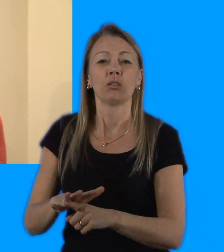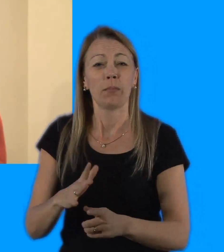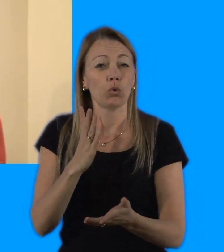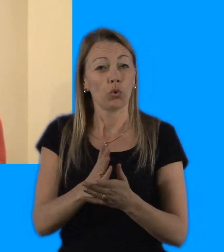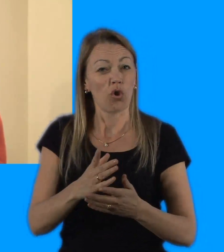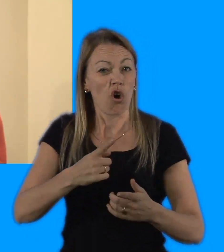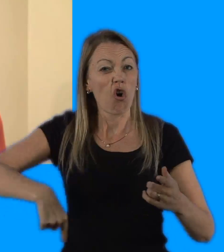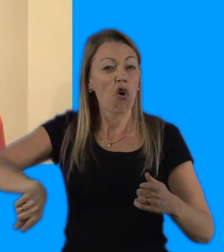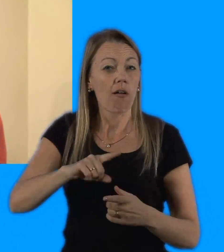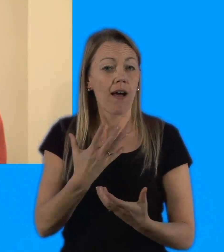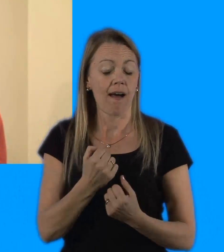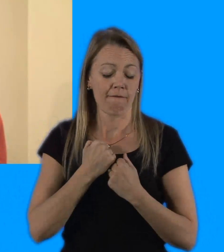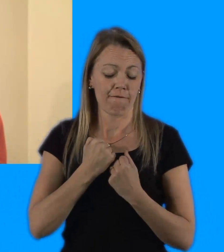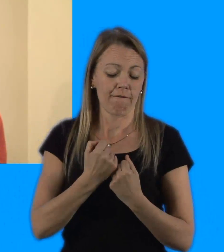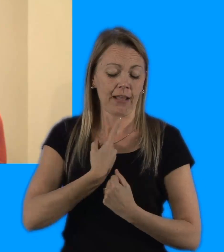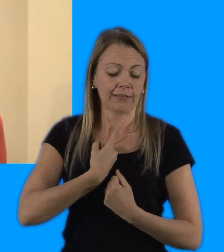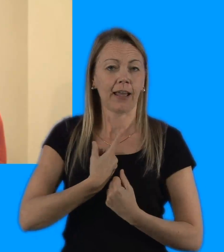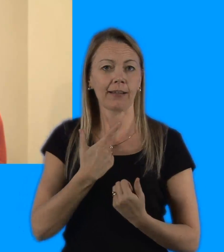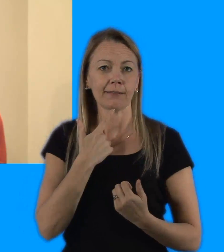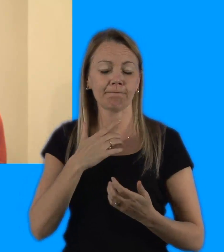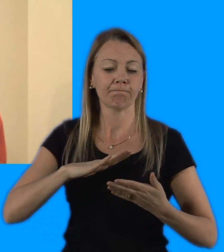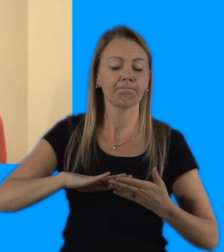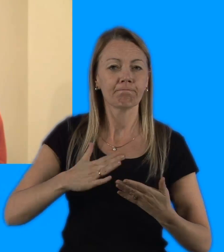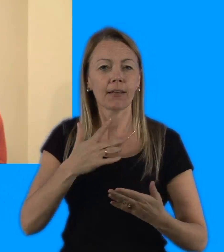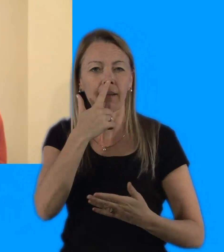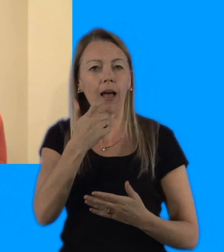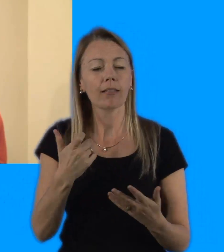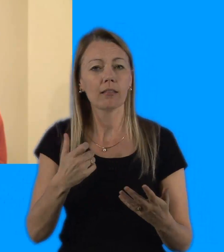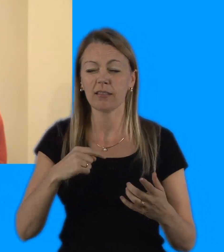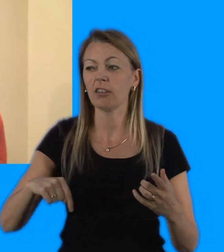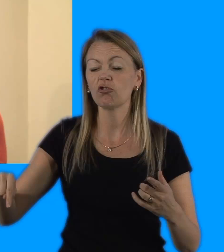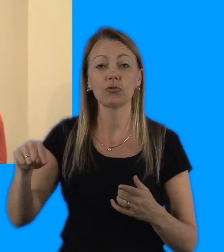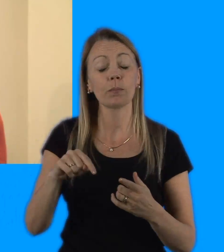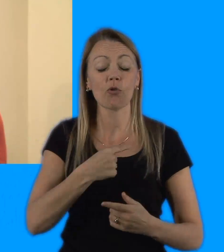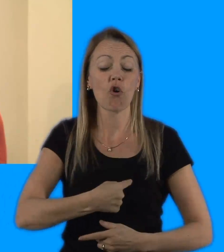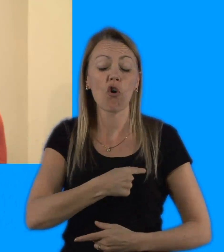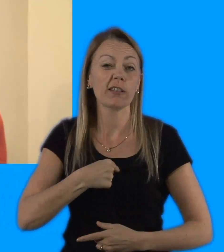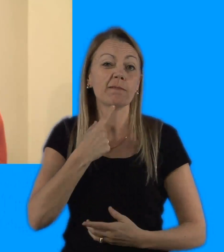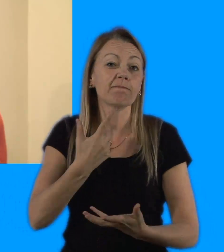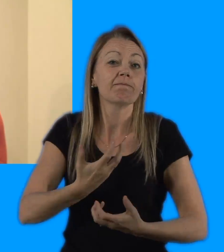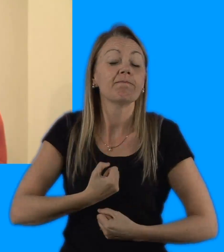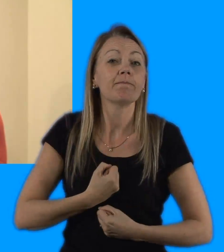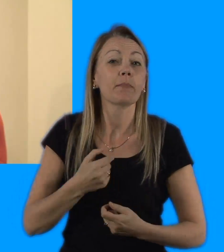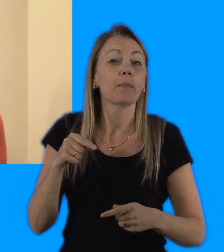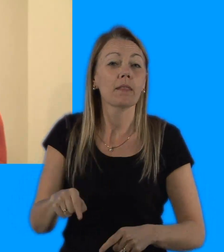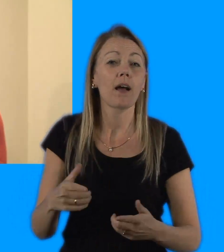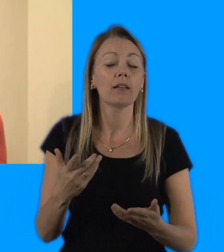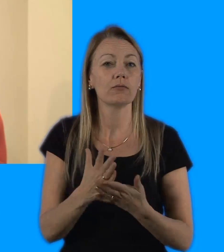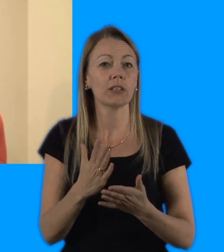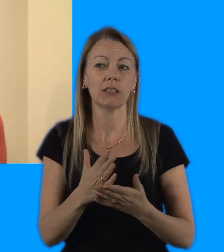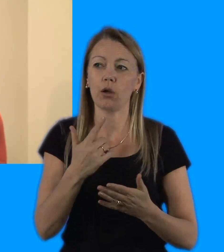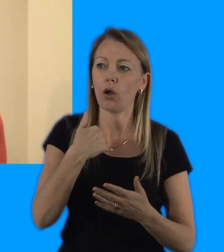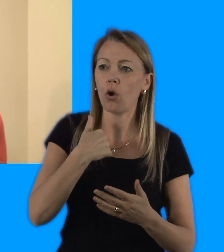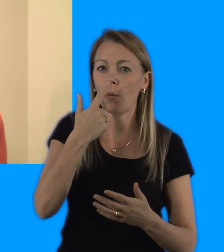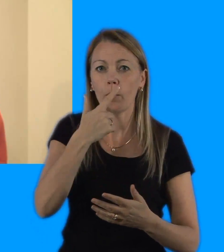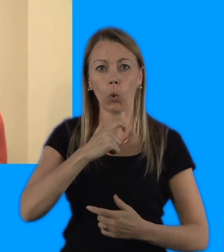but the truth is we all are. We all have some prejudices. And I think if we were more honest about